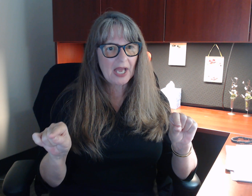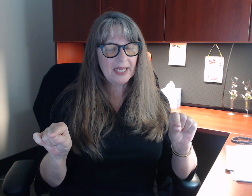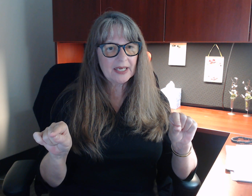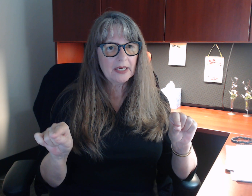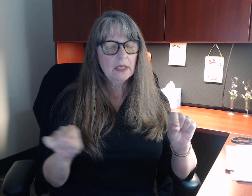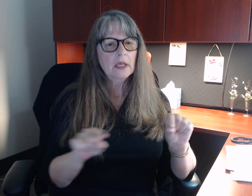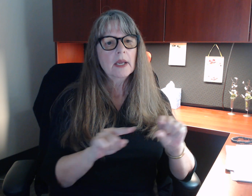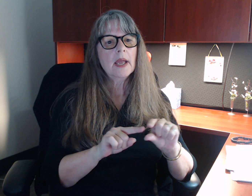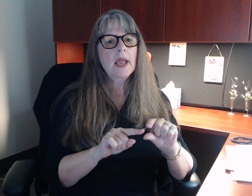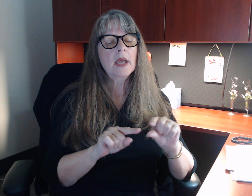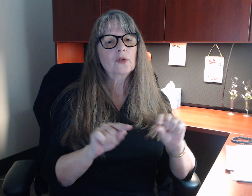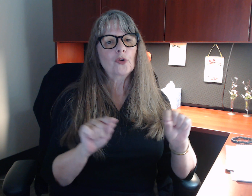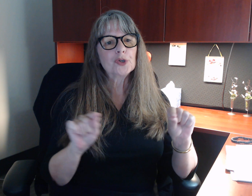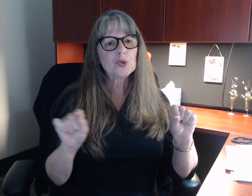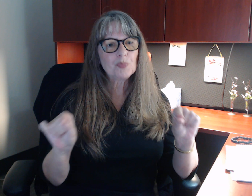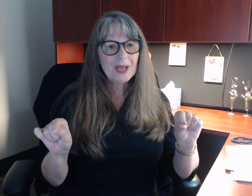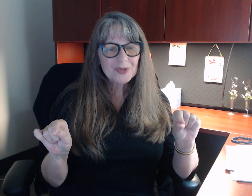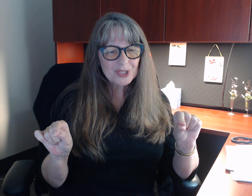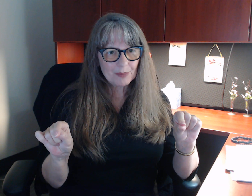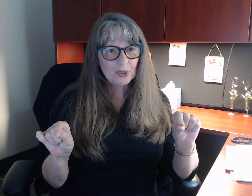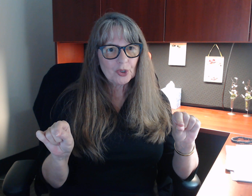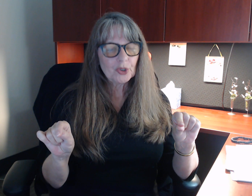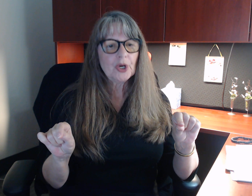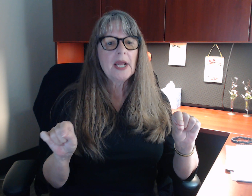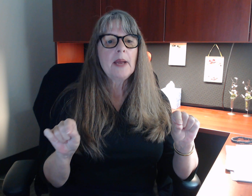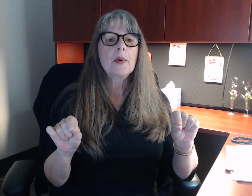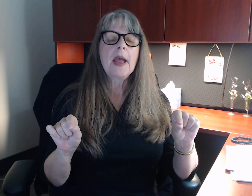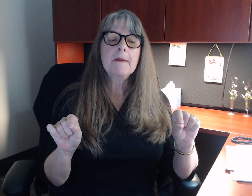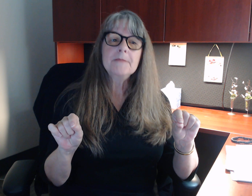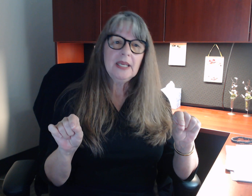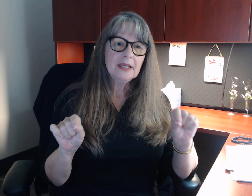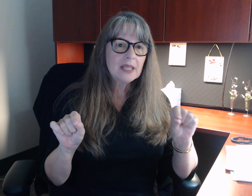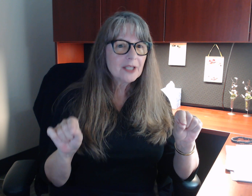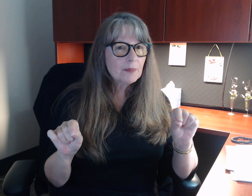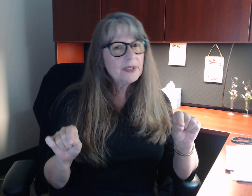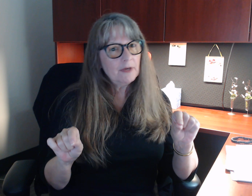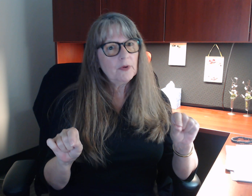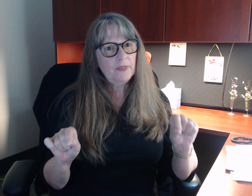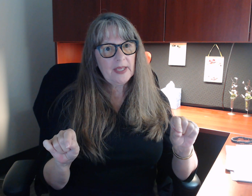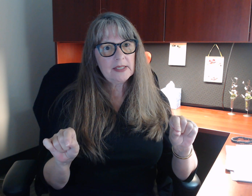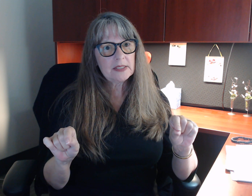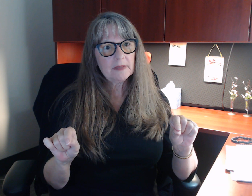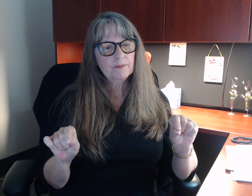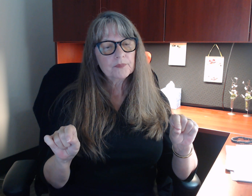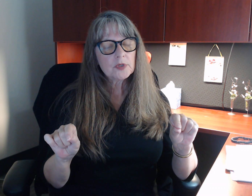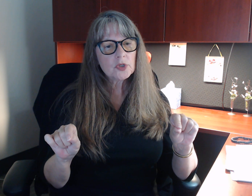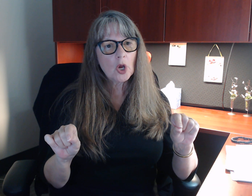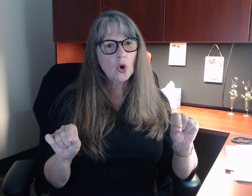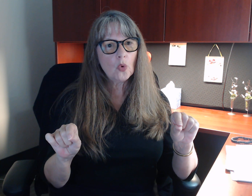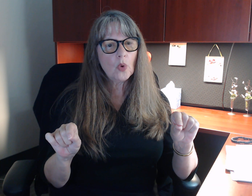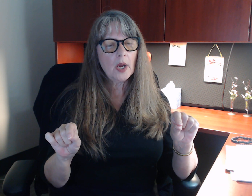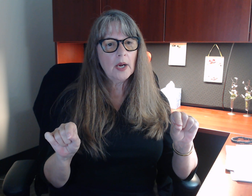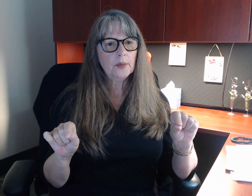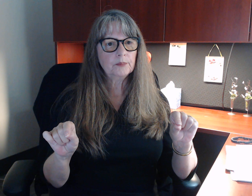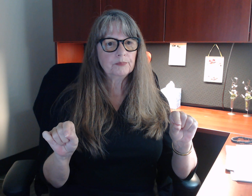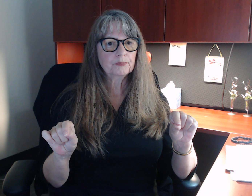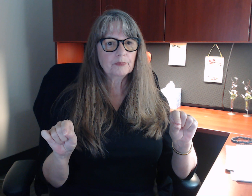like and are spelled similar and mean a little bit different things. So, but